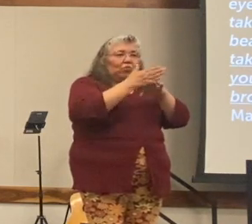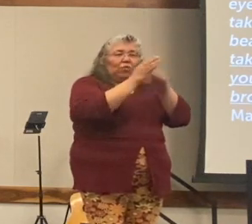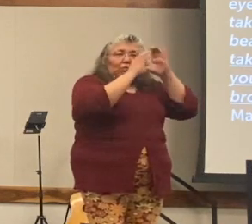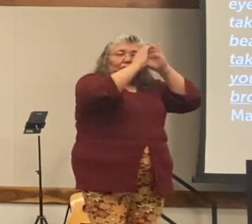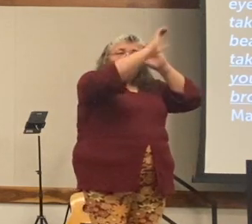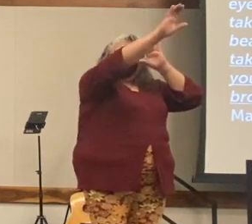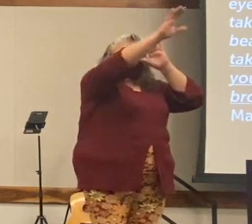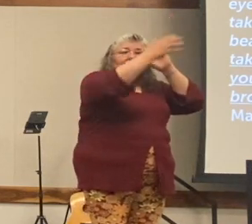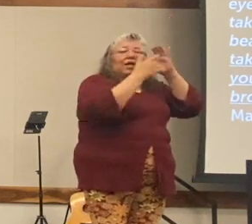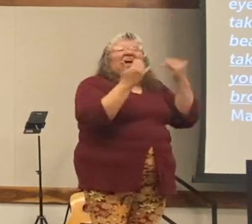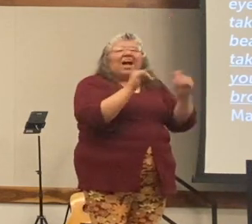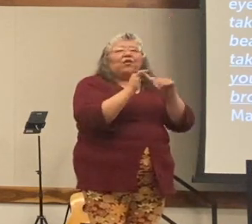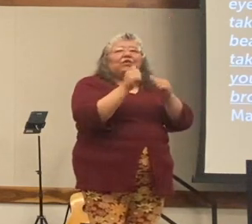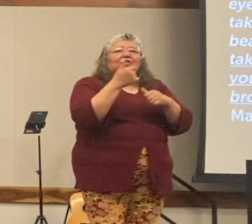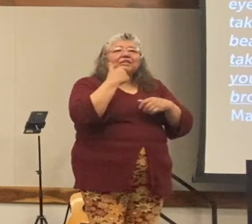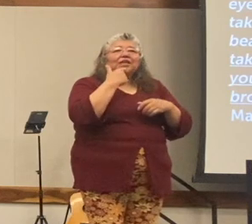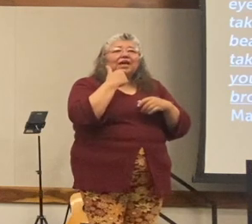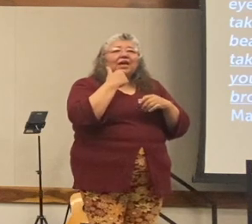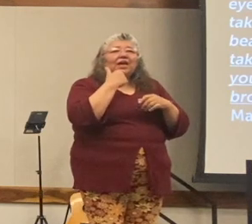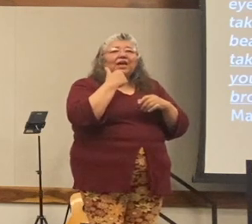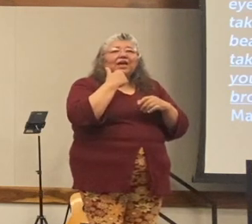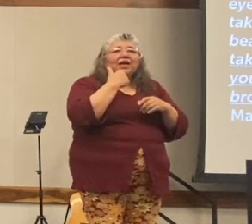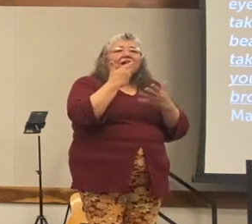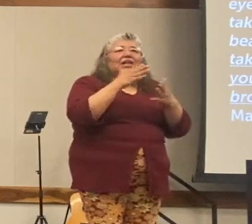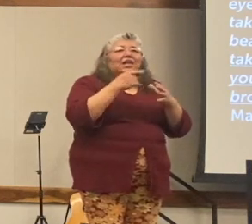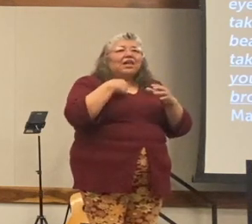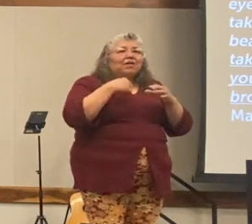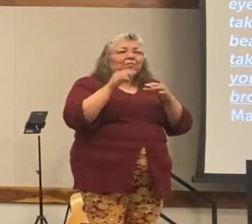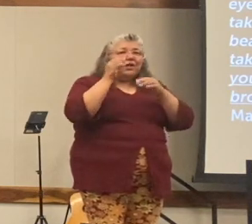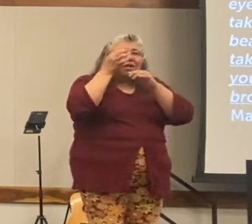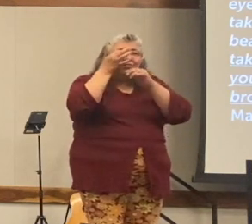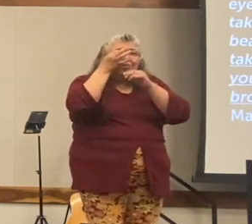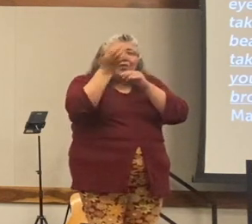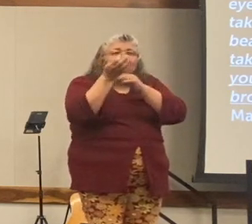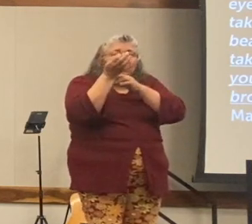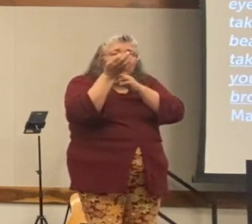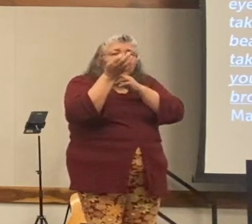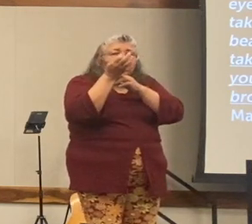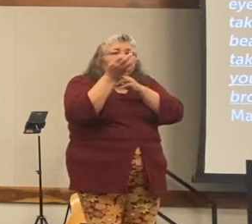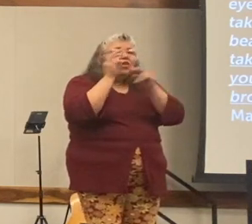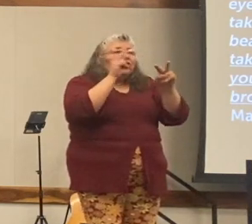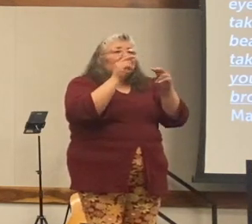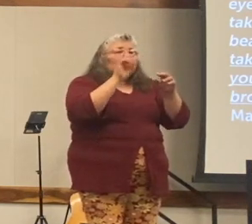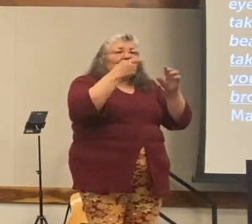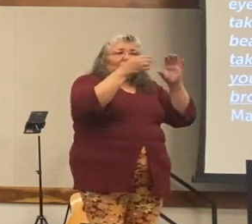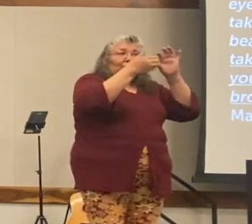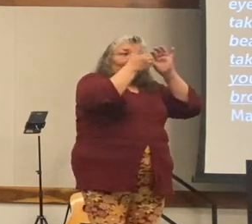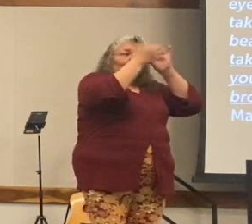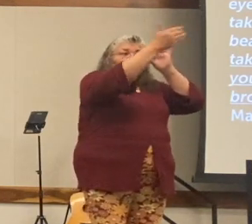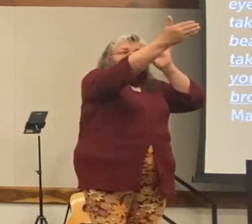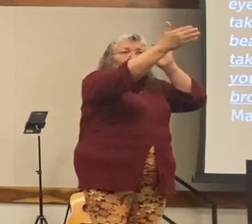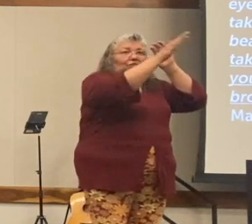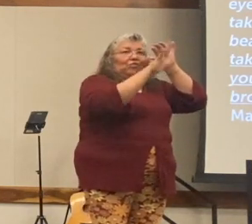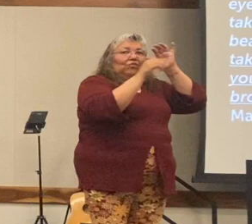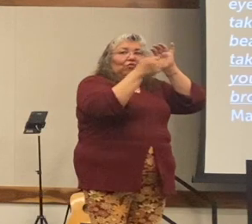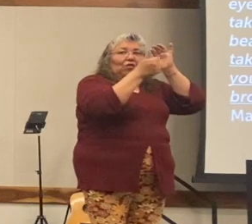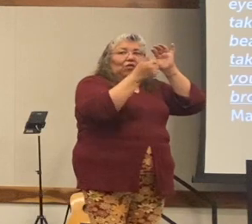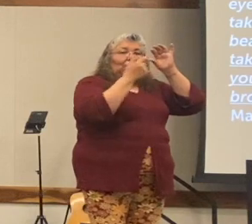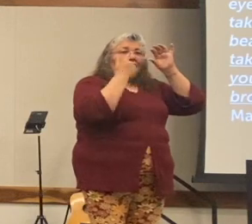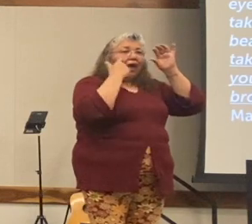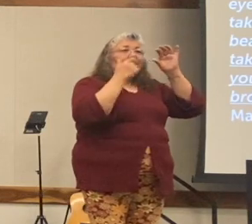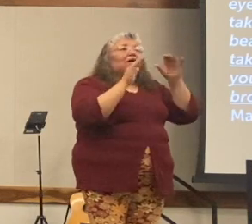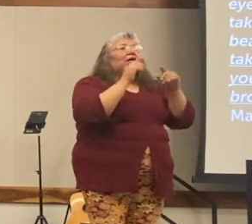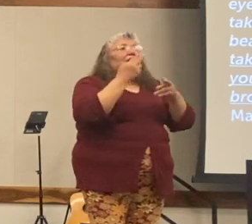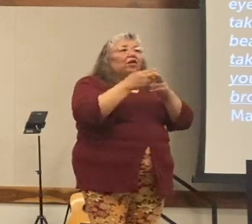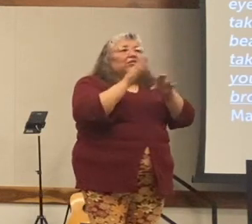Or how can you say to your brother, let me take the splinter out of your eye, and look, there's a beam of wood in your own eye. And he calls him